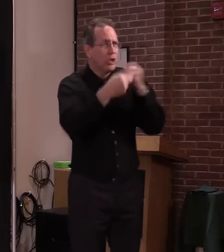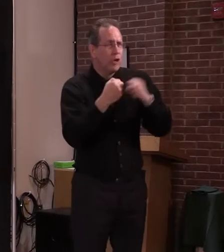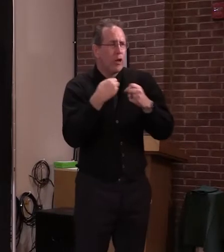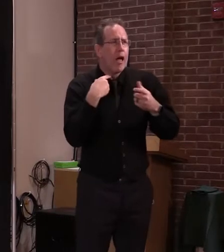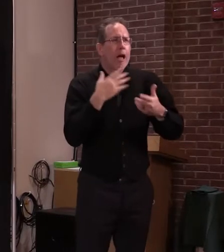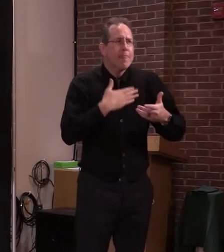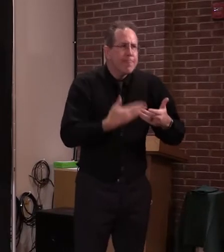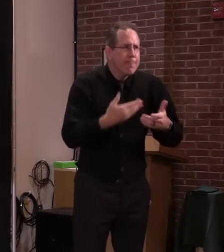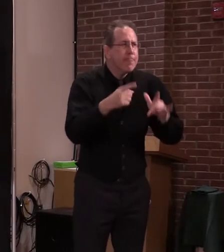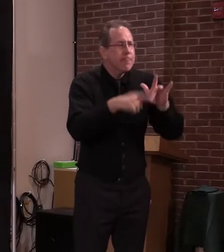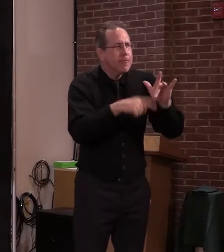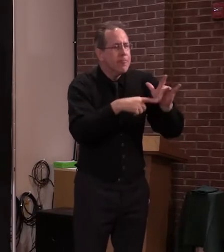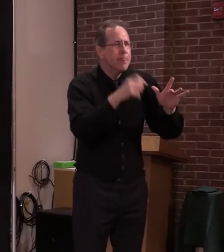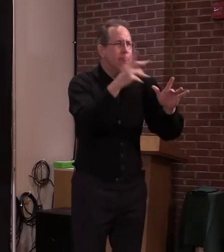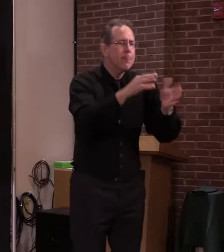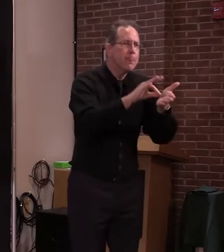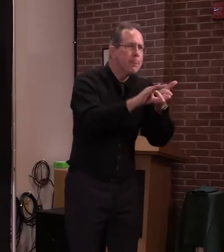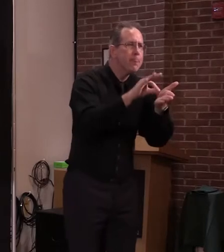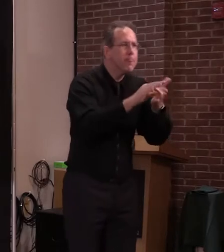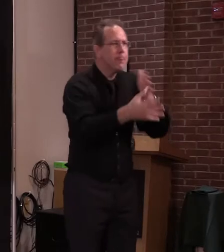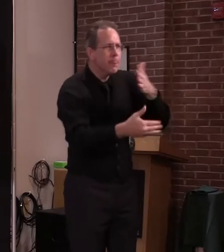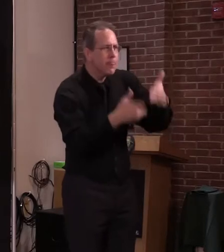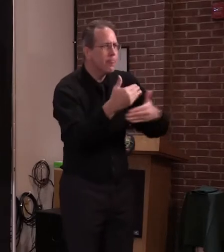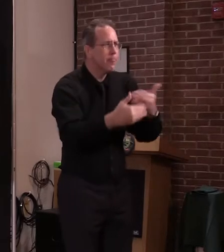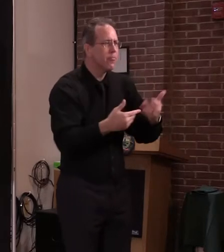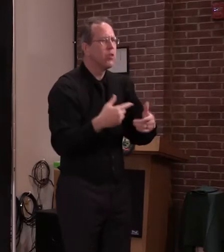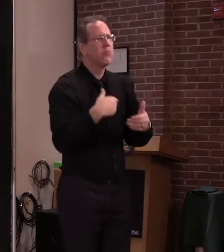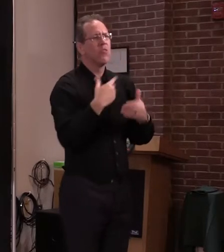my update. I'll now turn it over to Dr. Levine.